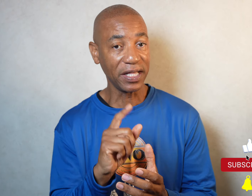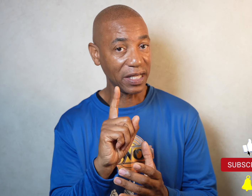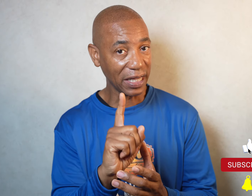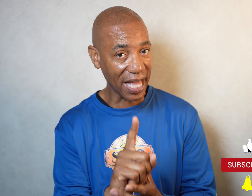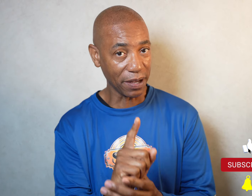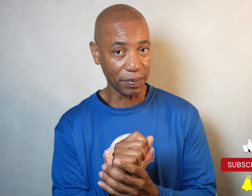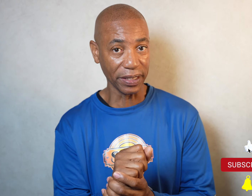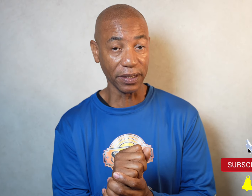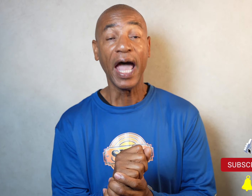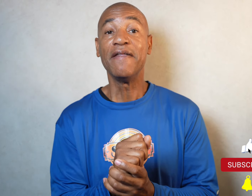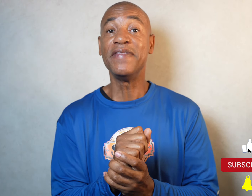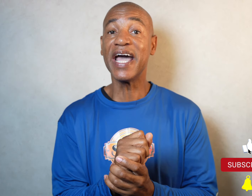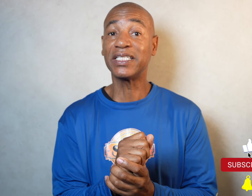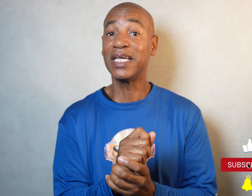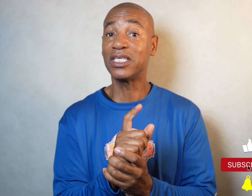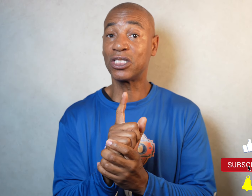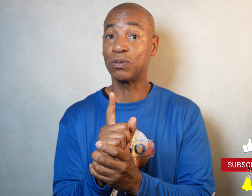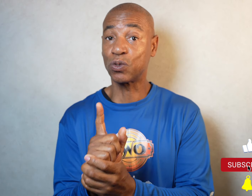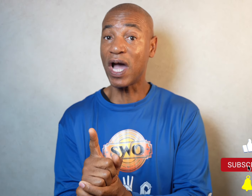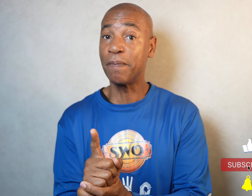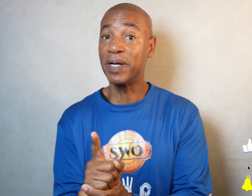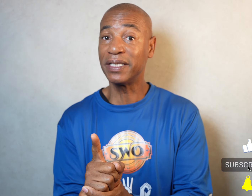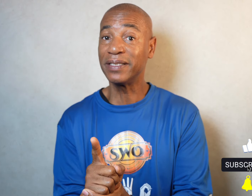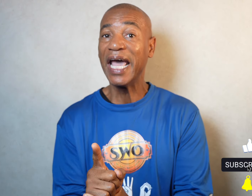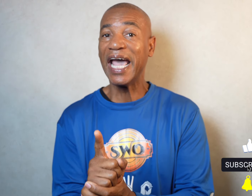the like button. Next, hit the subscribe button. And